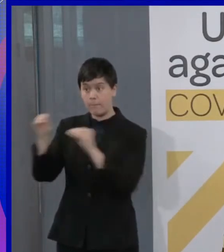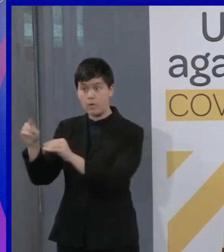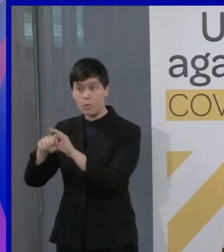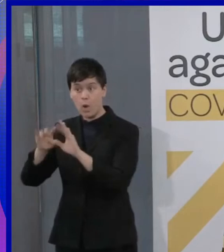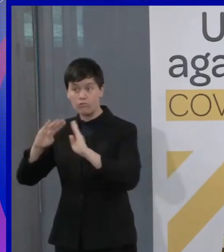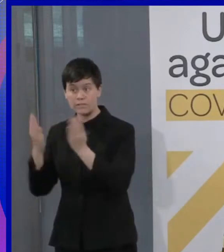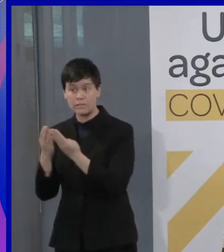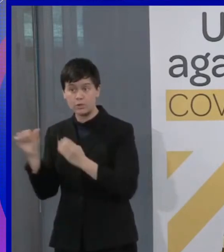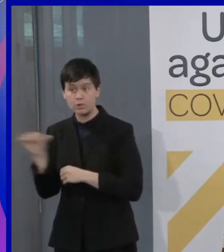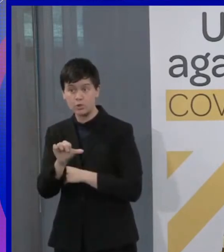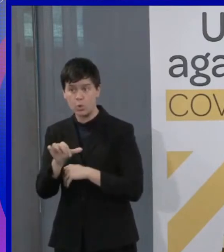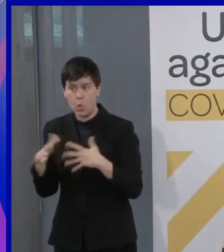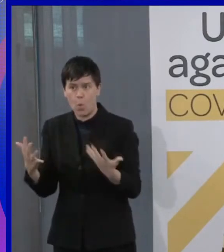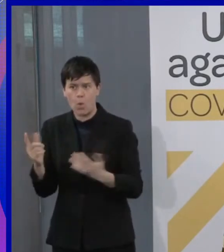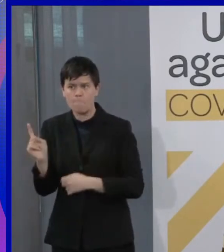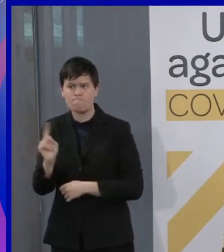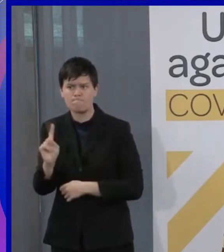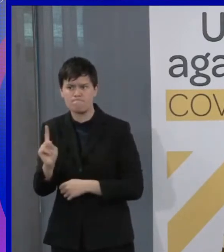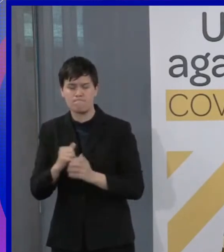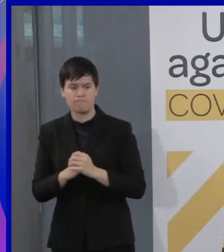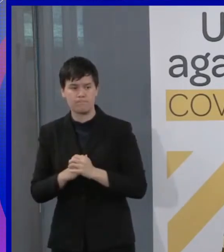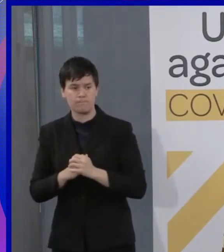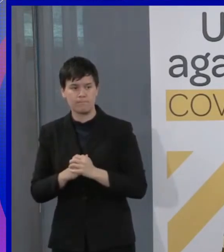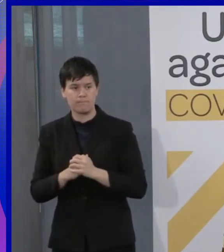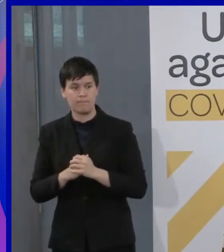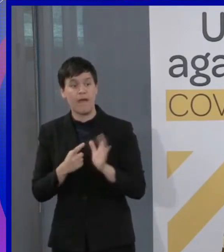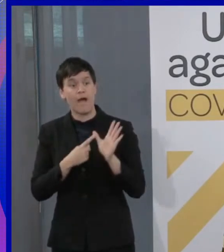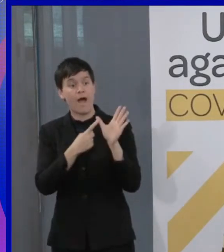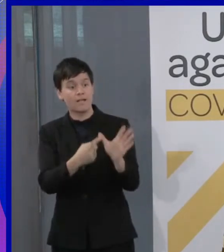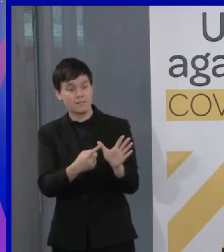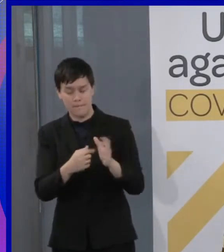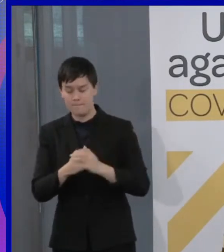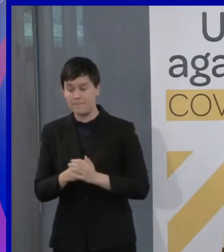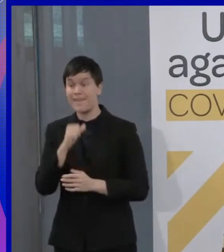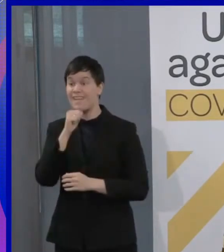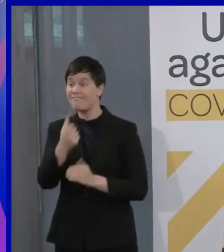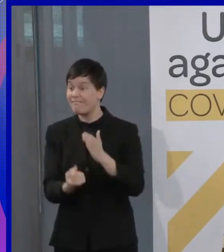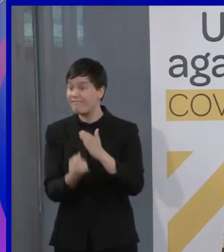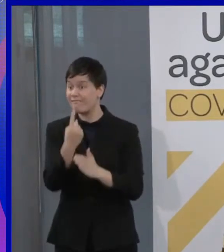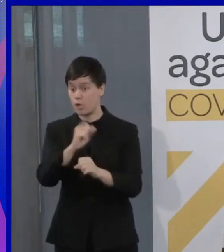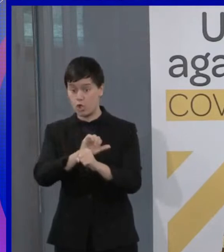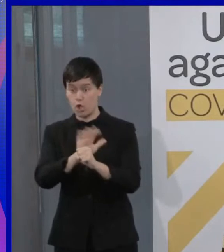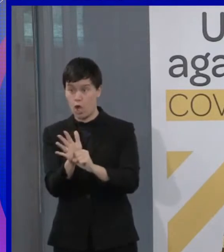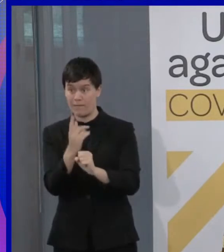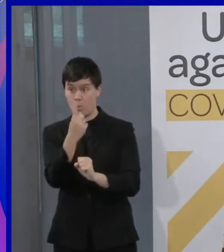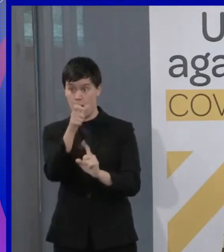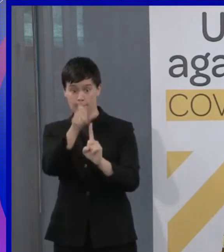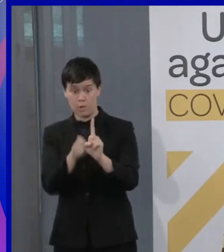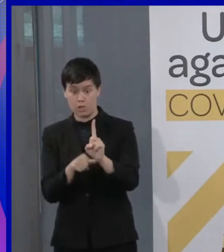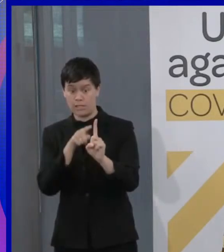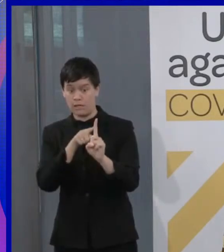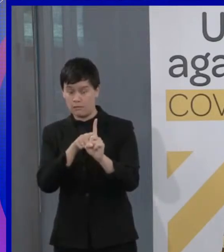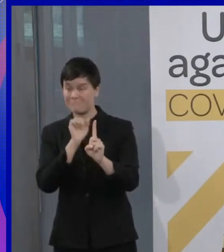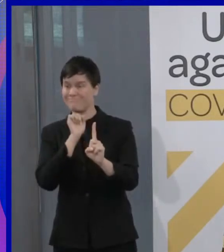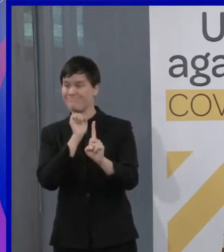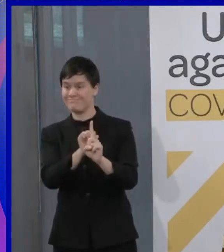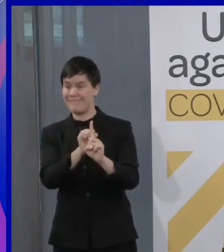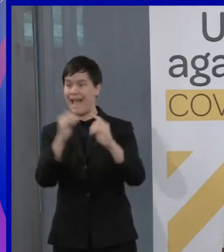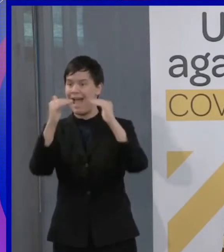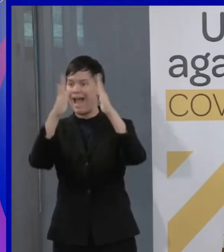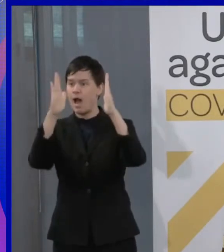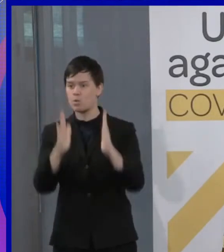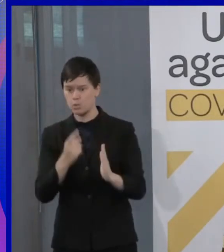families, is that the case and any close household contacts who might be at risk of still developing the infection or